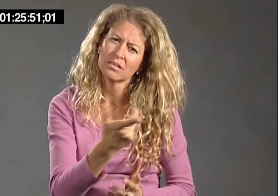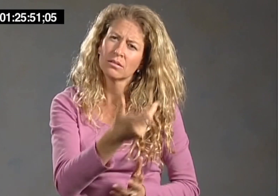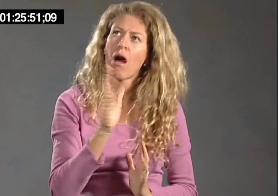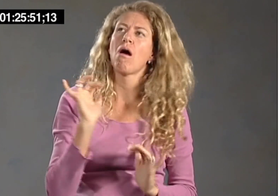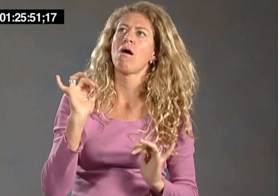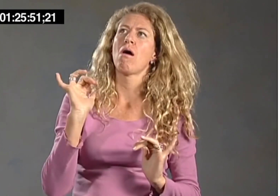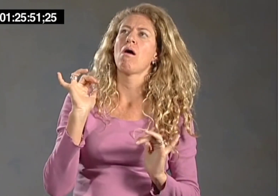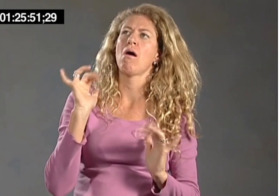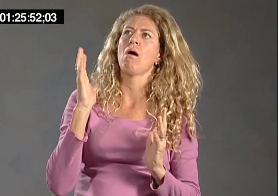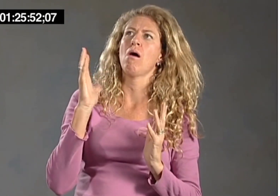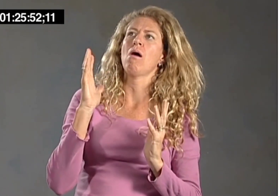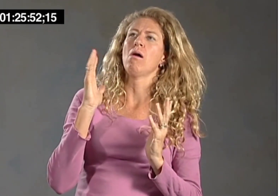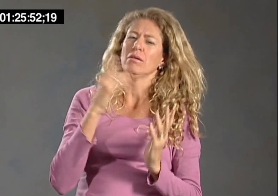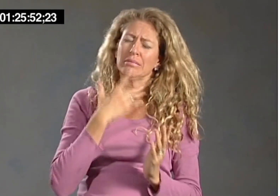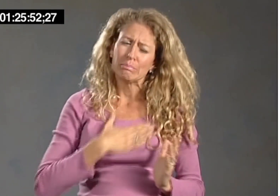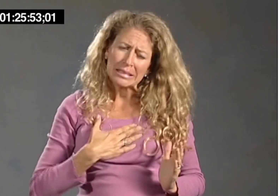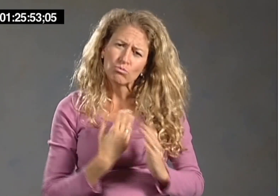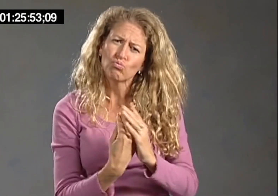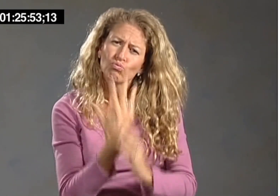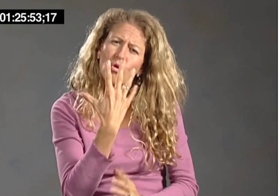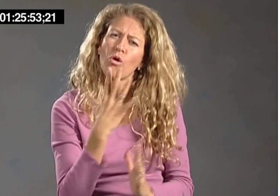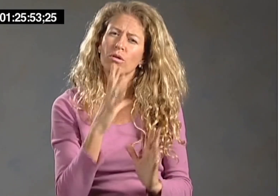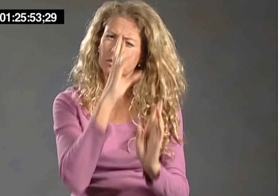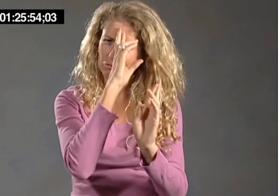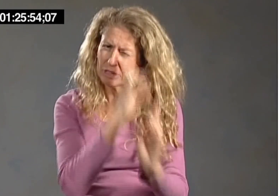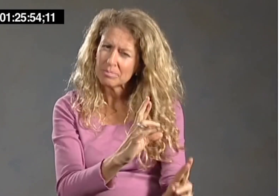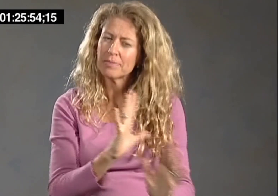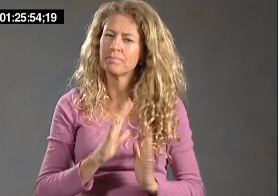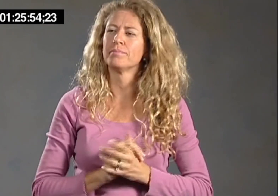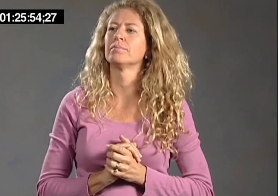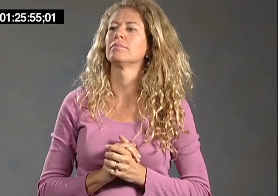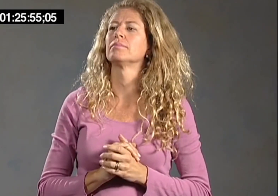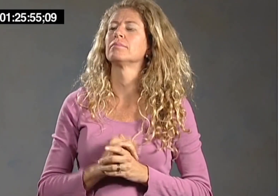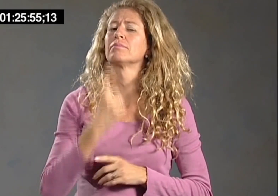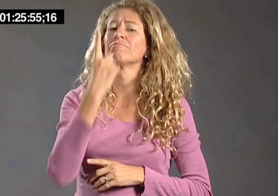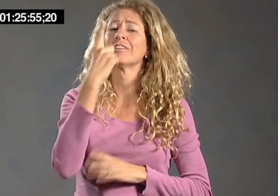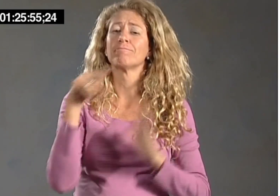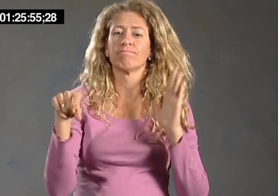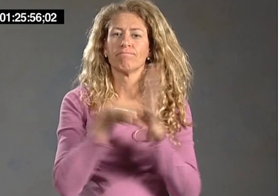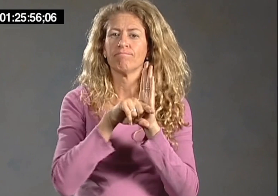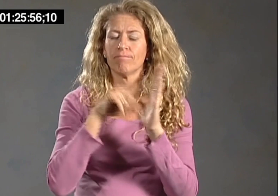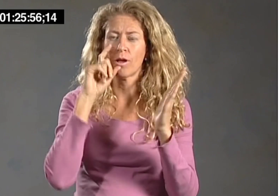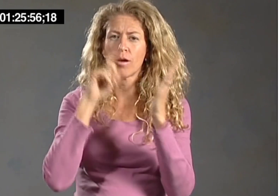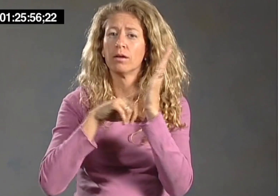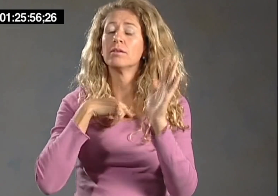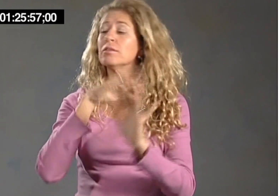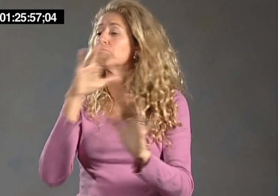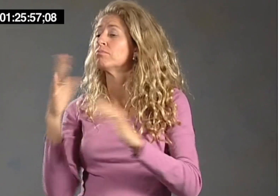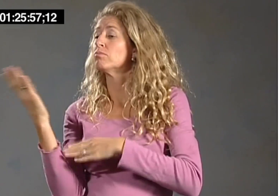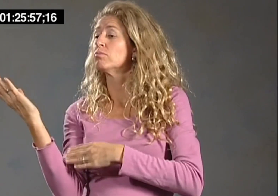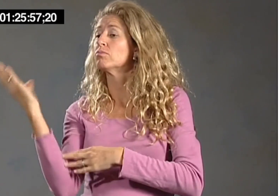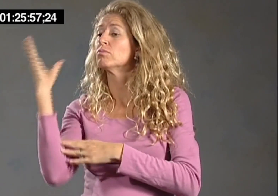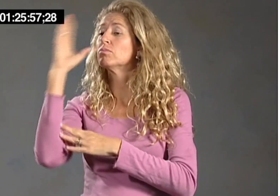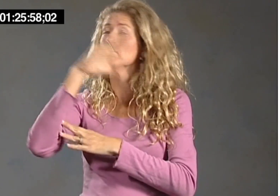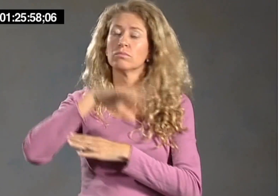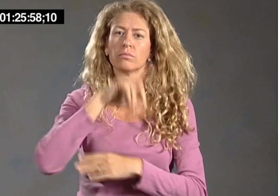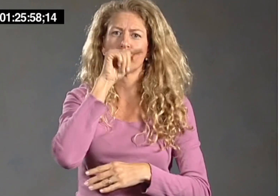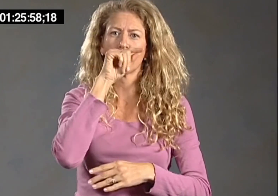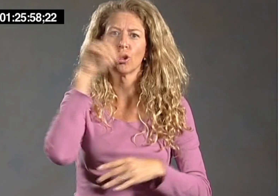me that placing the seeds close to each other would also destroy the plant, but placing the seed